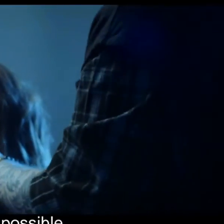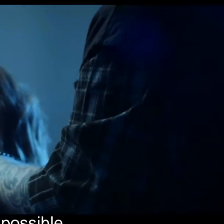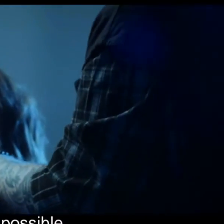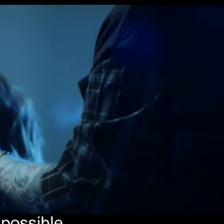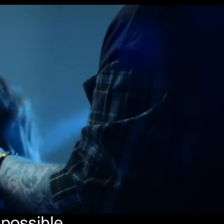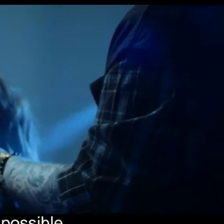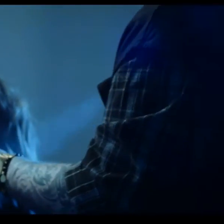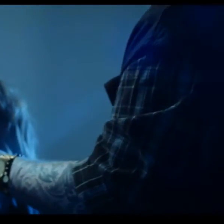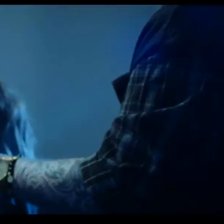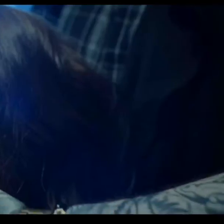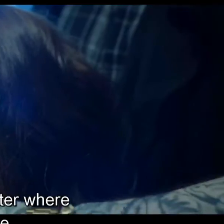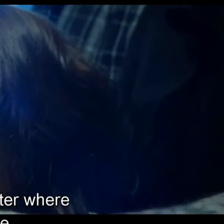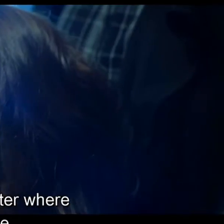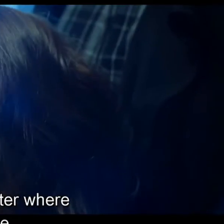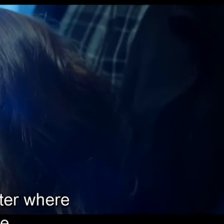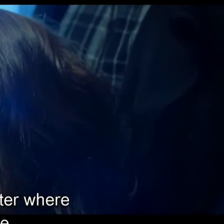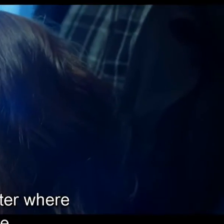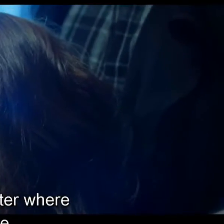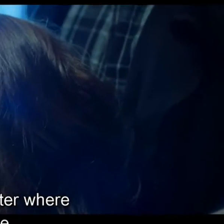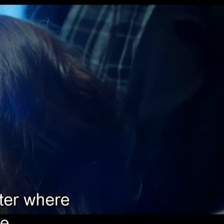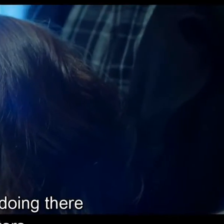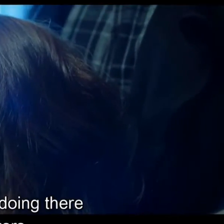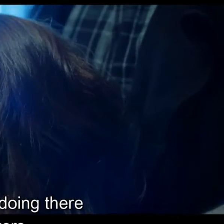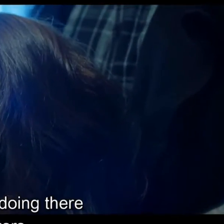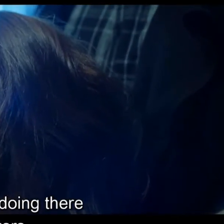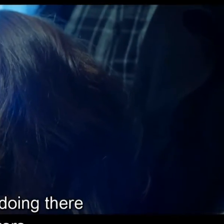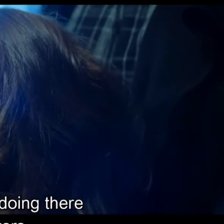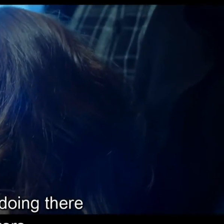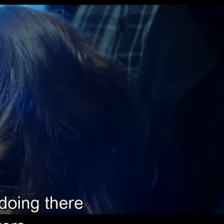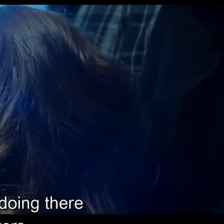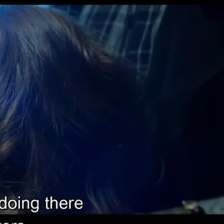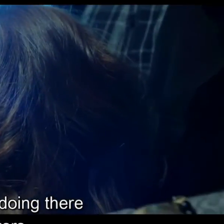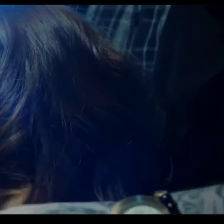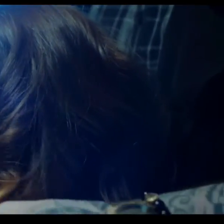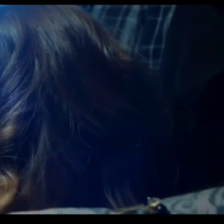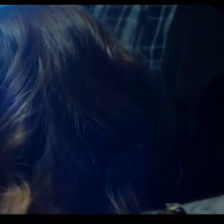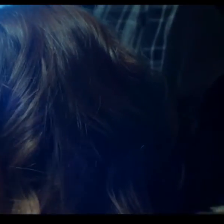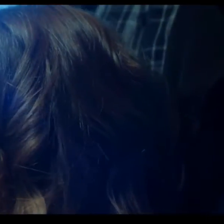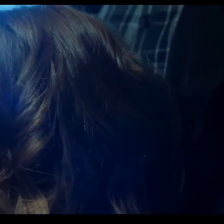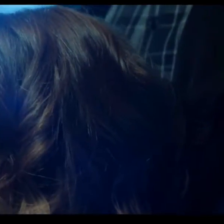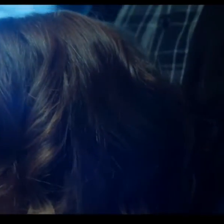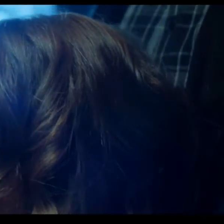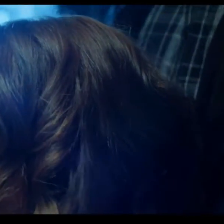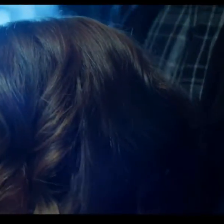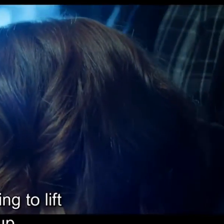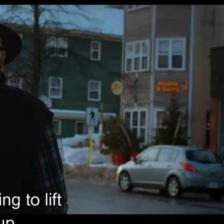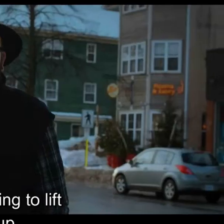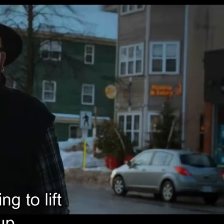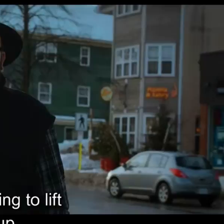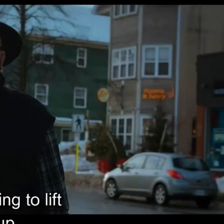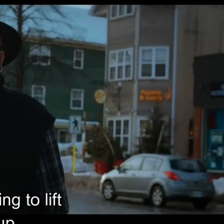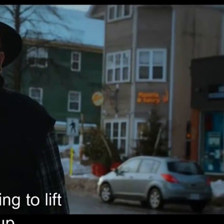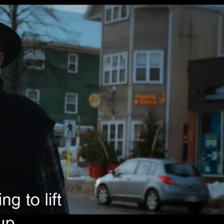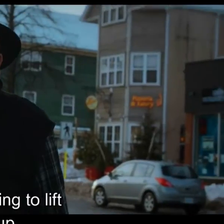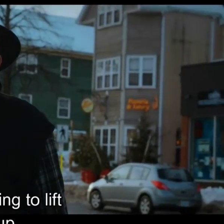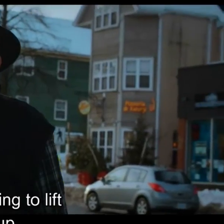that matters. It's empowering to lift people up and make them happier than when they walk through the door.